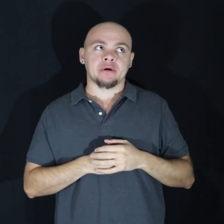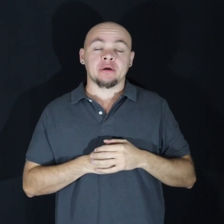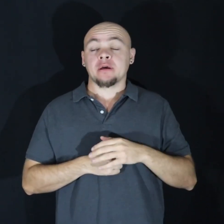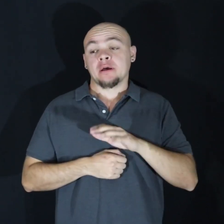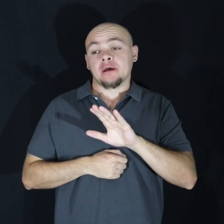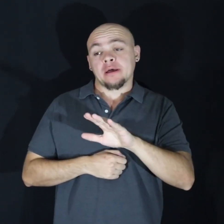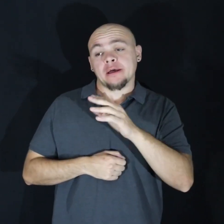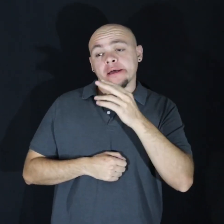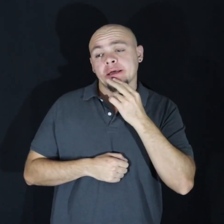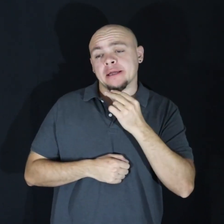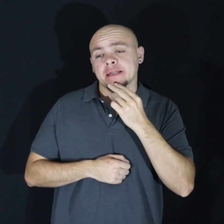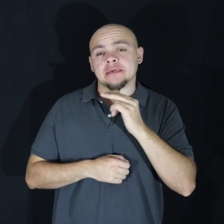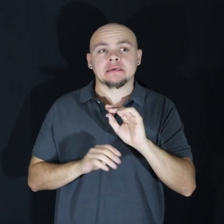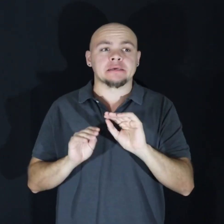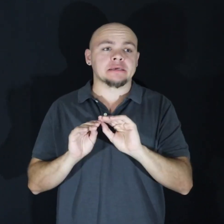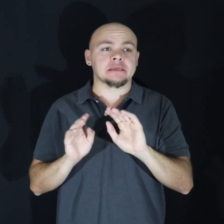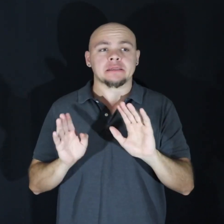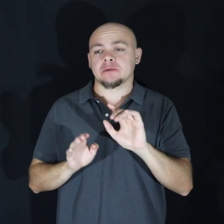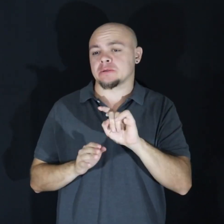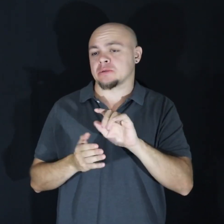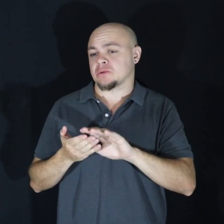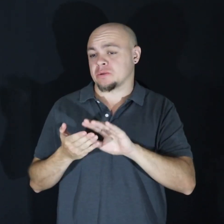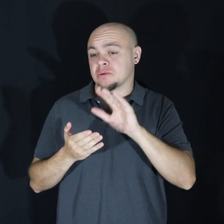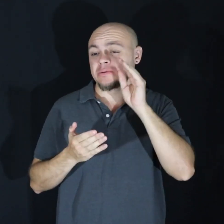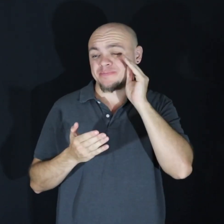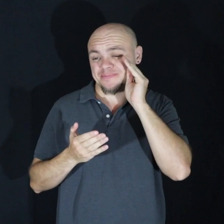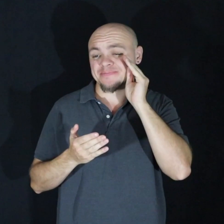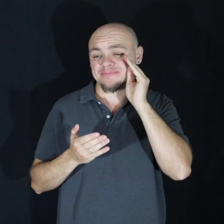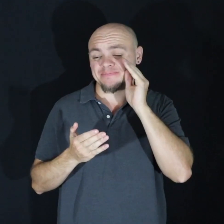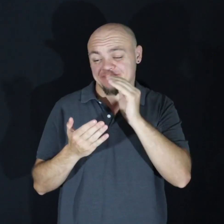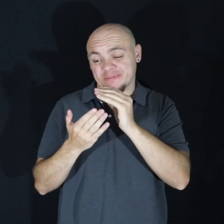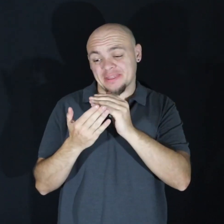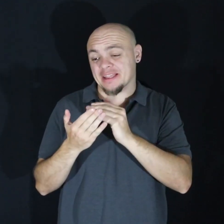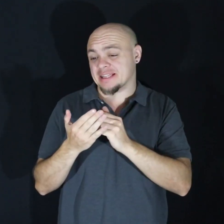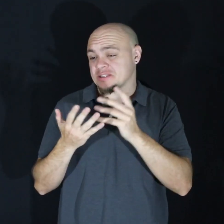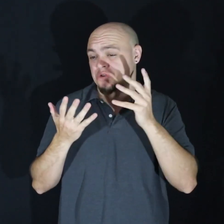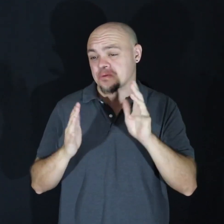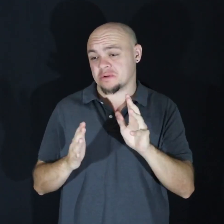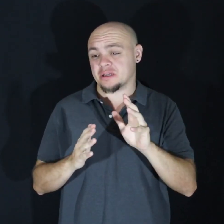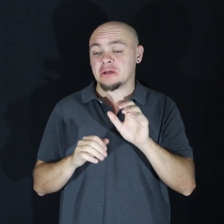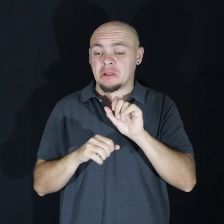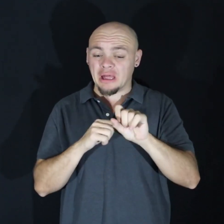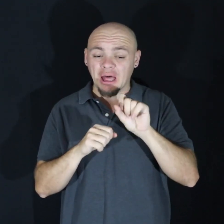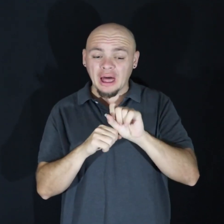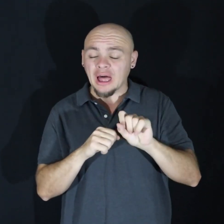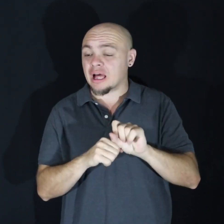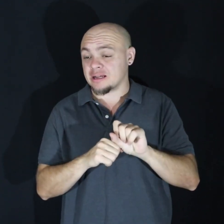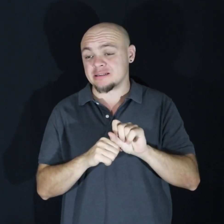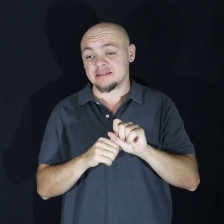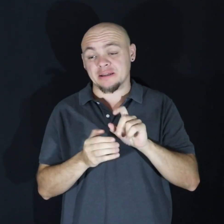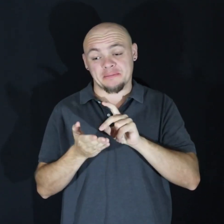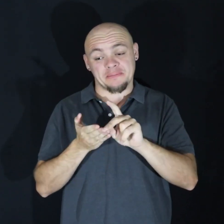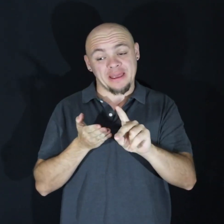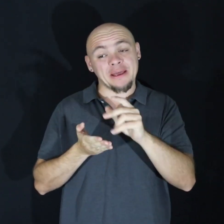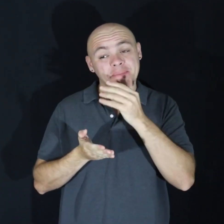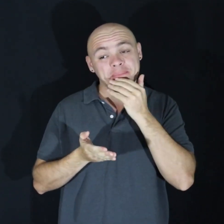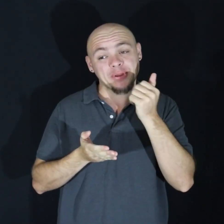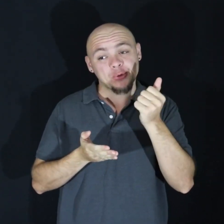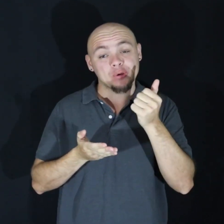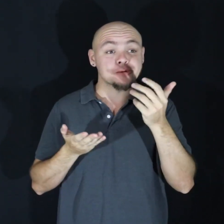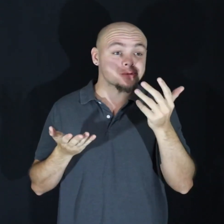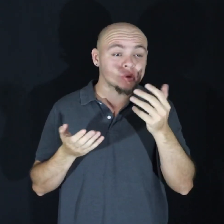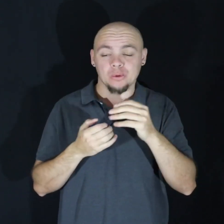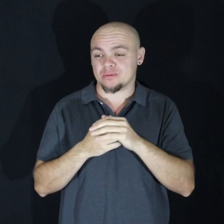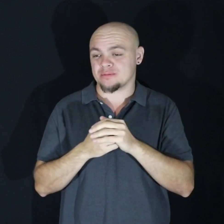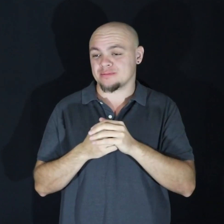Honey, it was clear that you already learned the important life lesson. The harder you work, the better the payoff. So